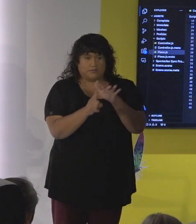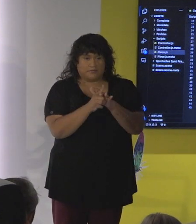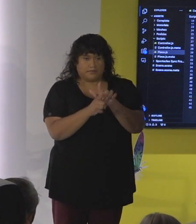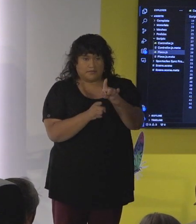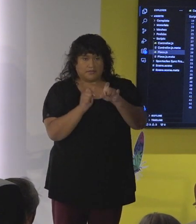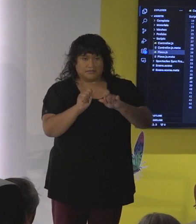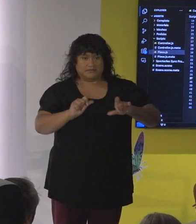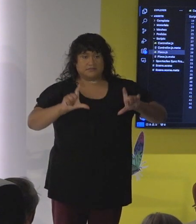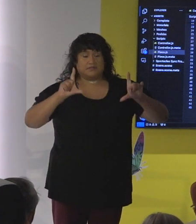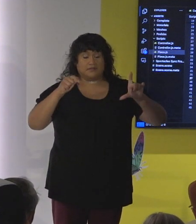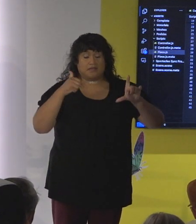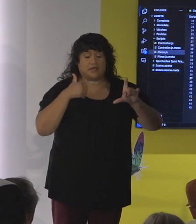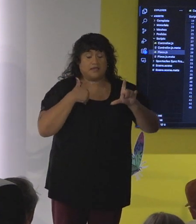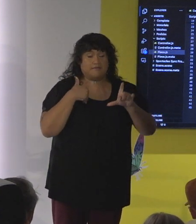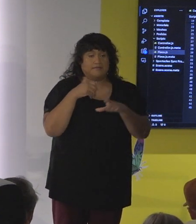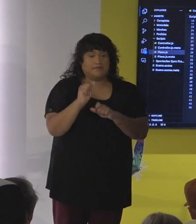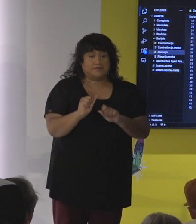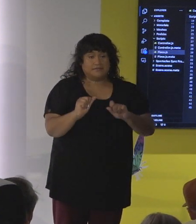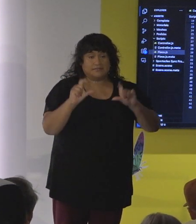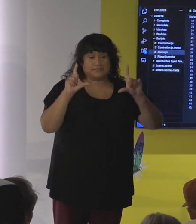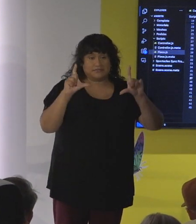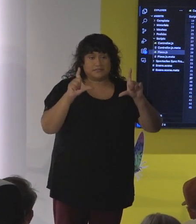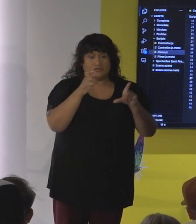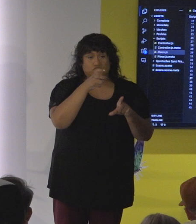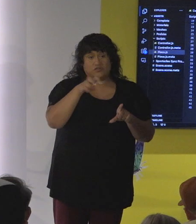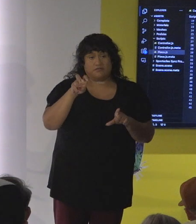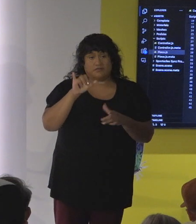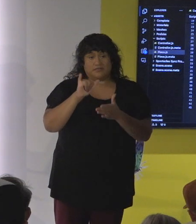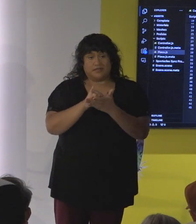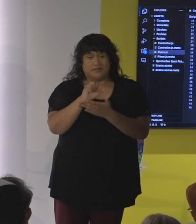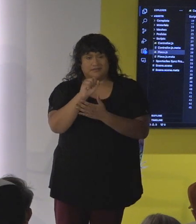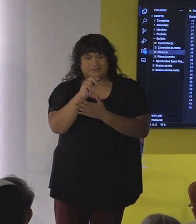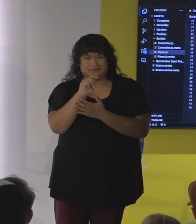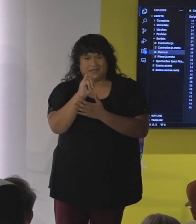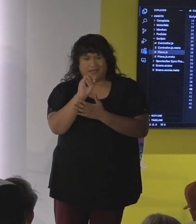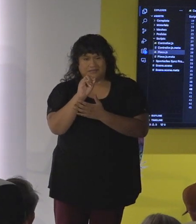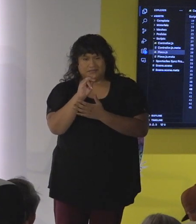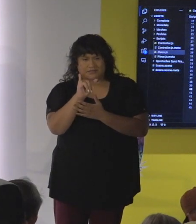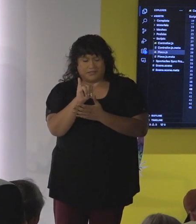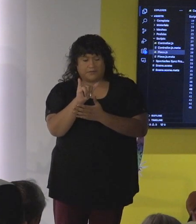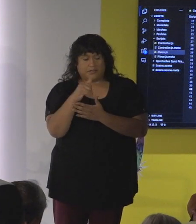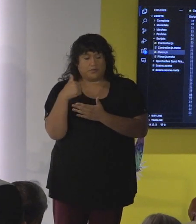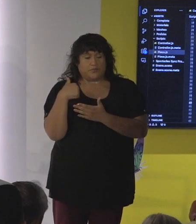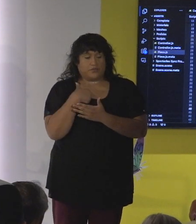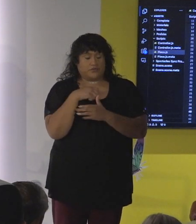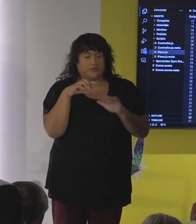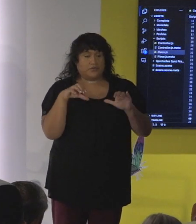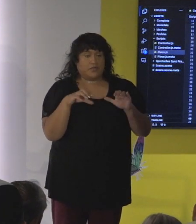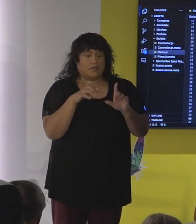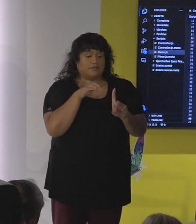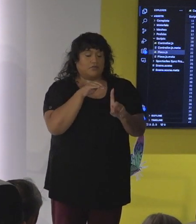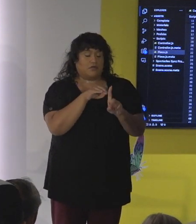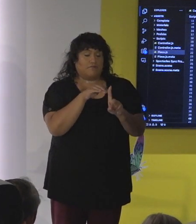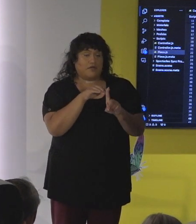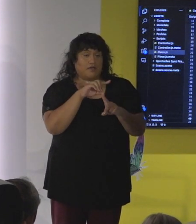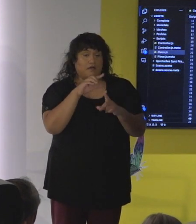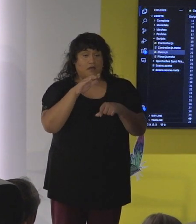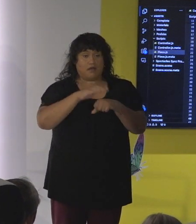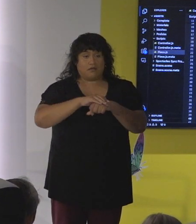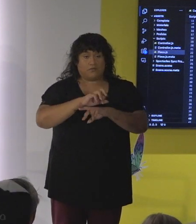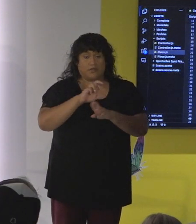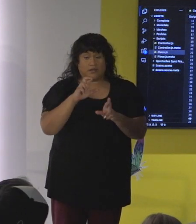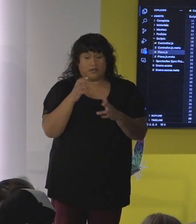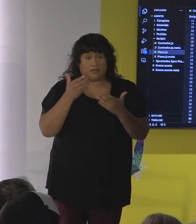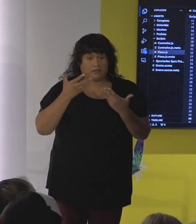It has a sync transform on it, which is a sync entity. And we're doing sync entity notify on ready. Then on ready,